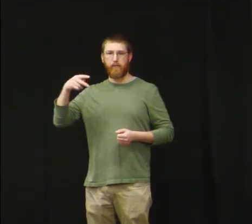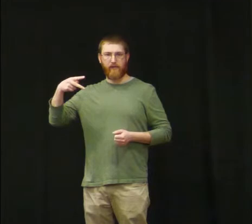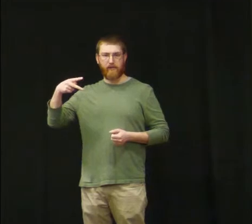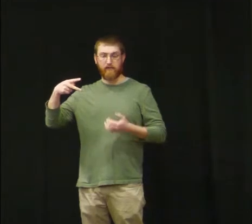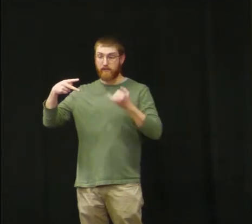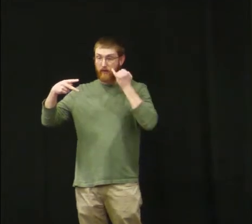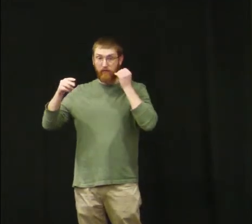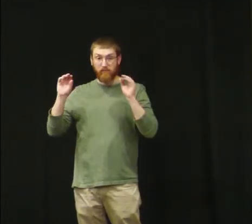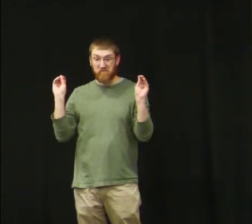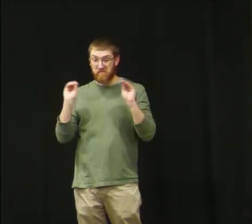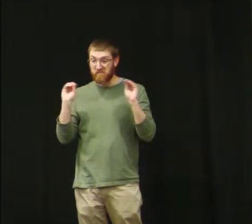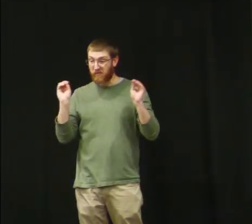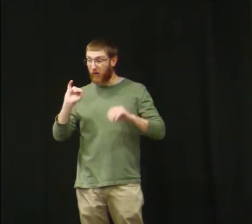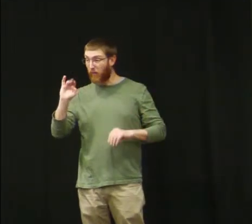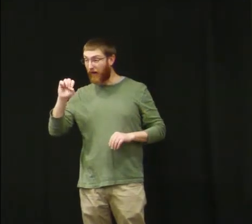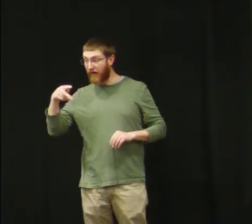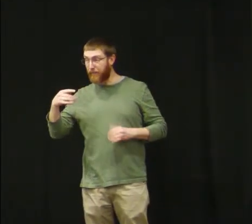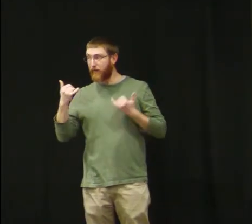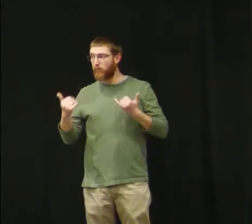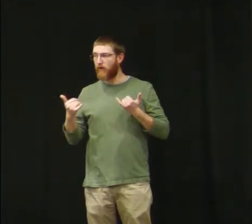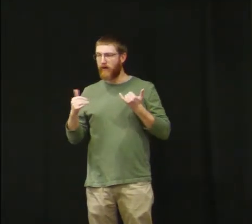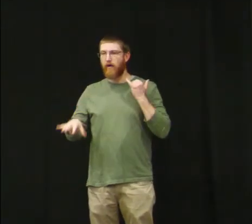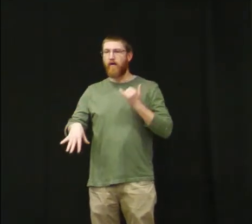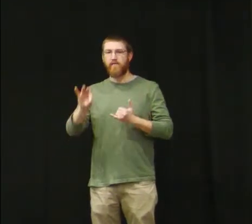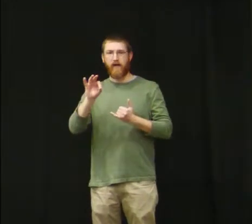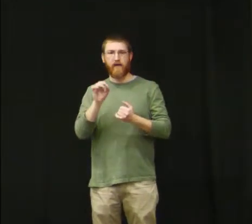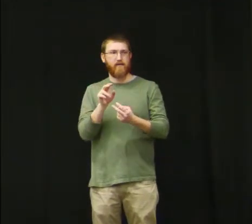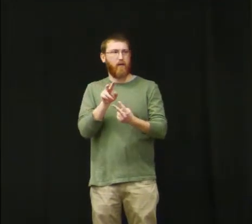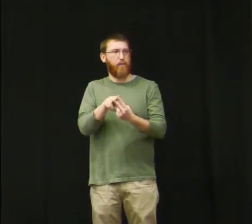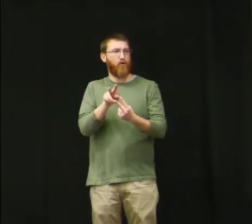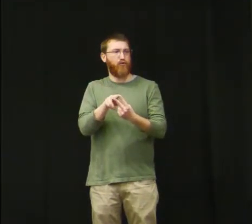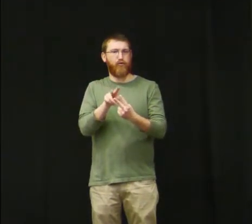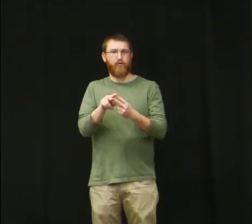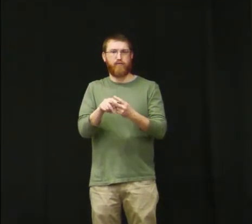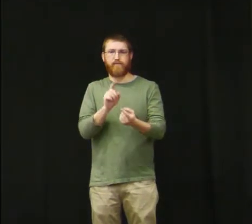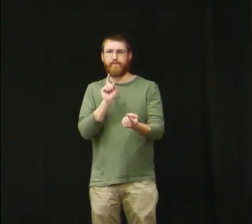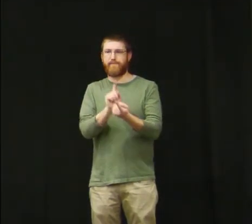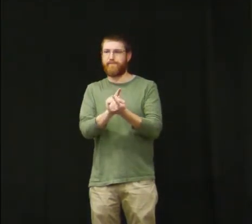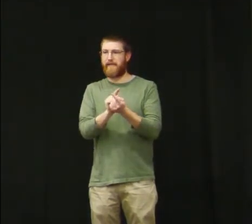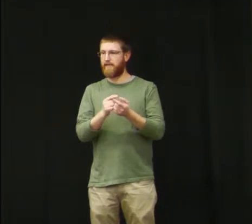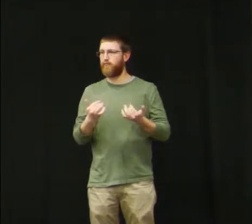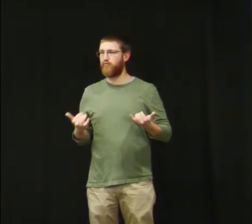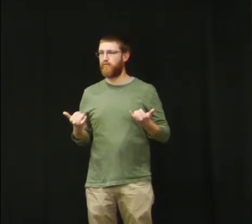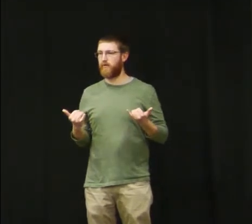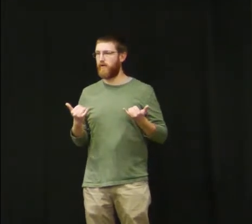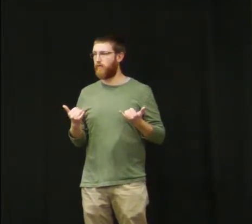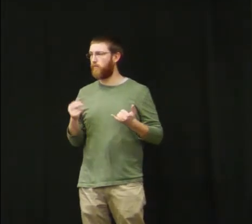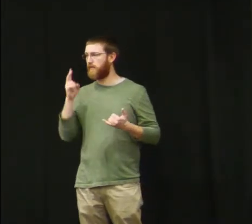If you don't have one, find someone in the room who does and buddy up.